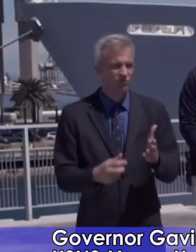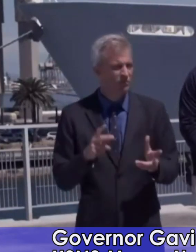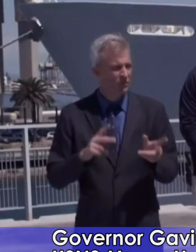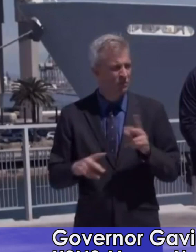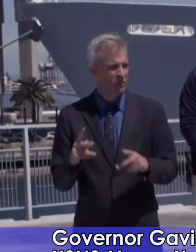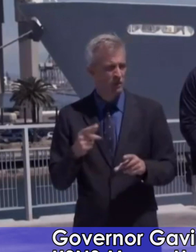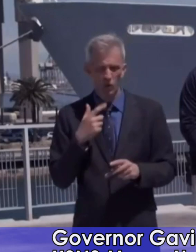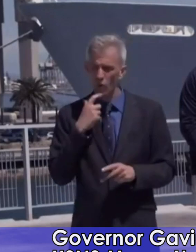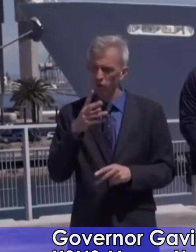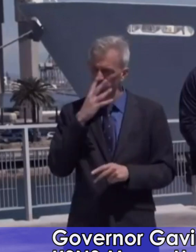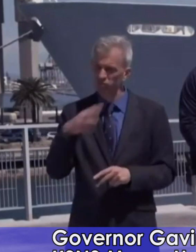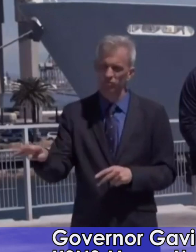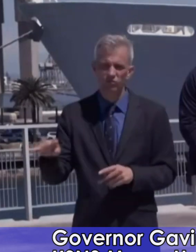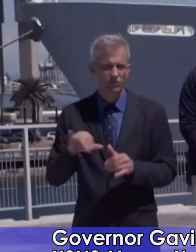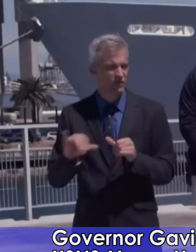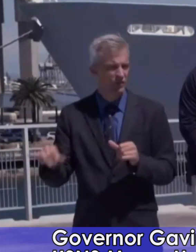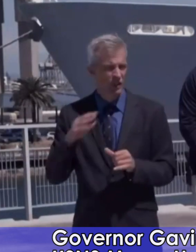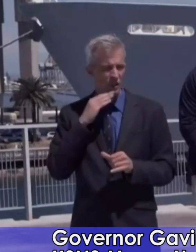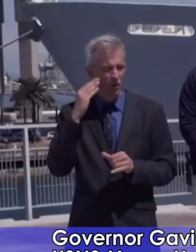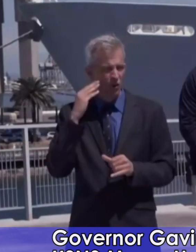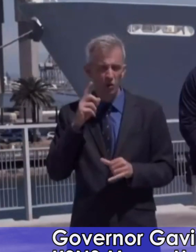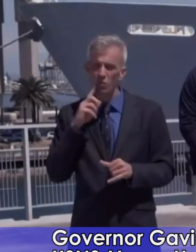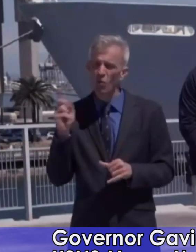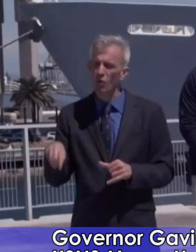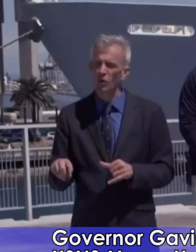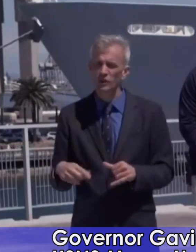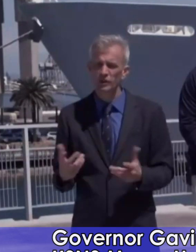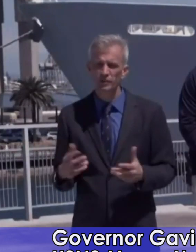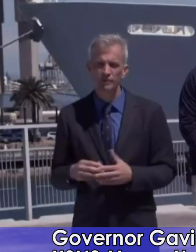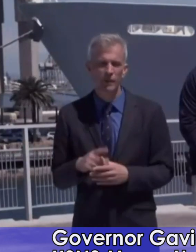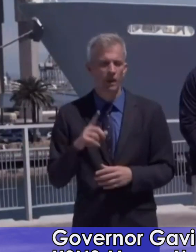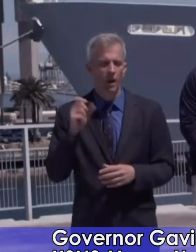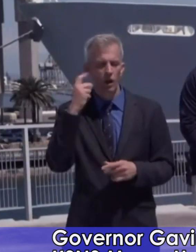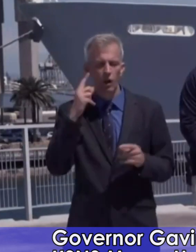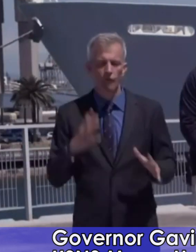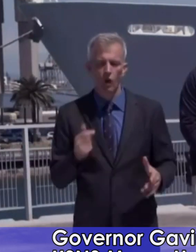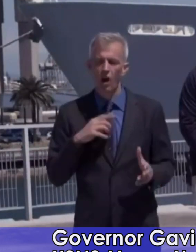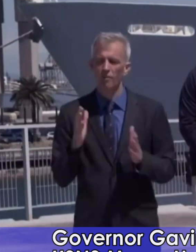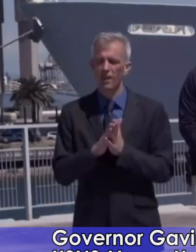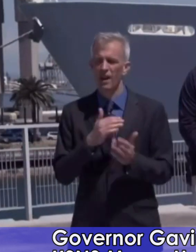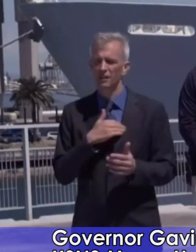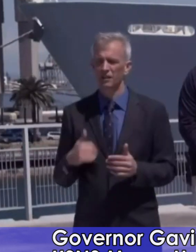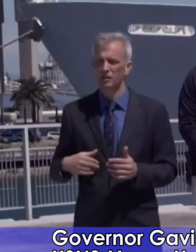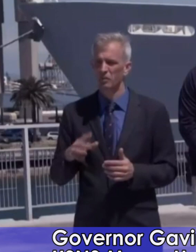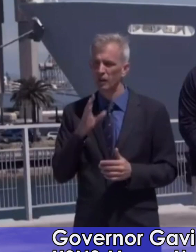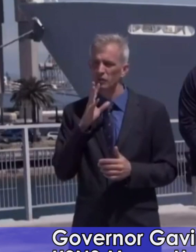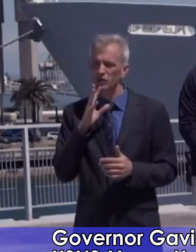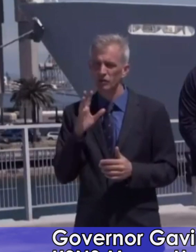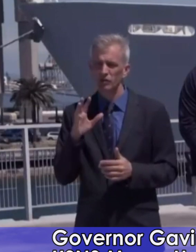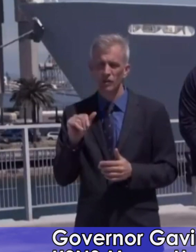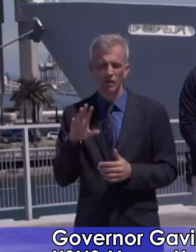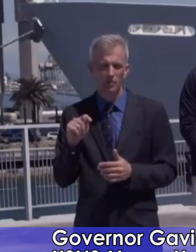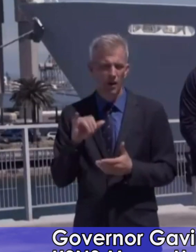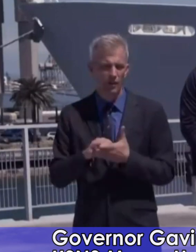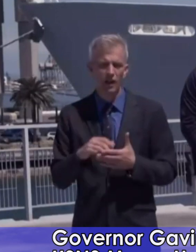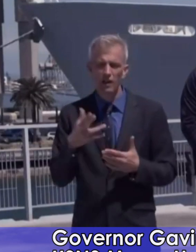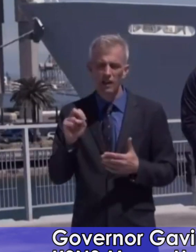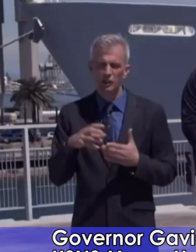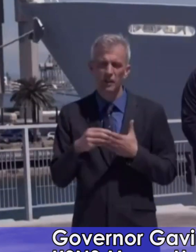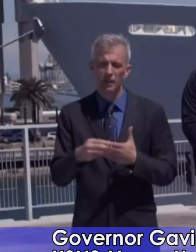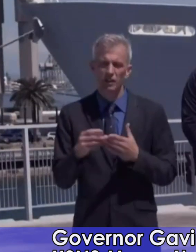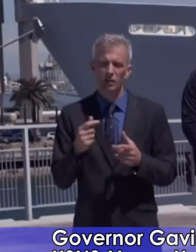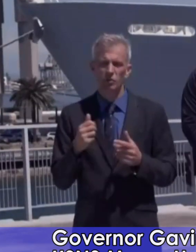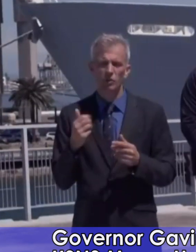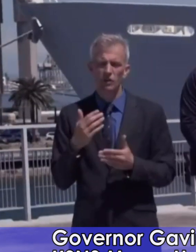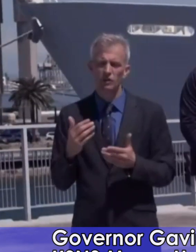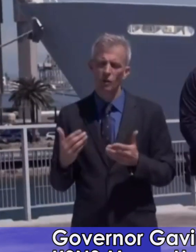orders for waiting for private? I'm going to ask the mayor to speak to that because he's been leading with some novel strategies as it